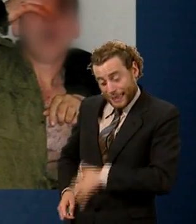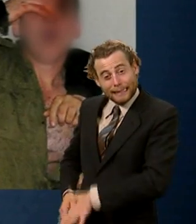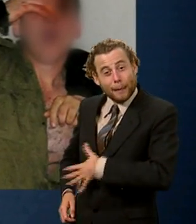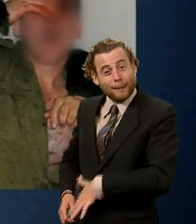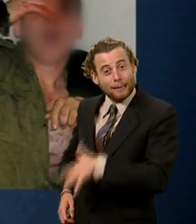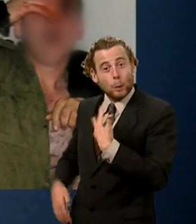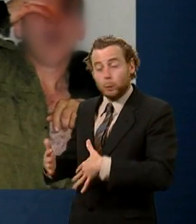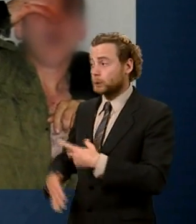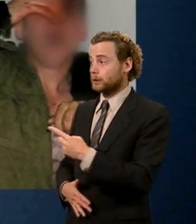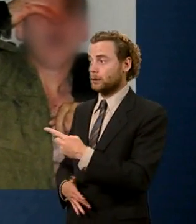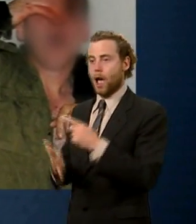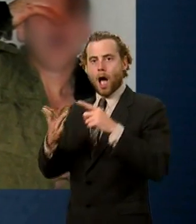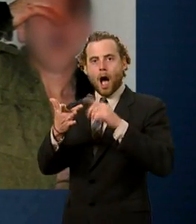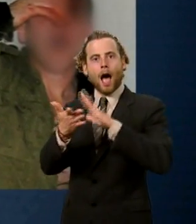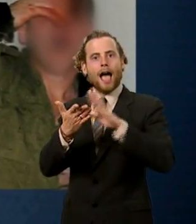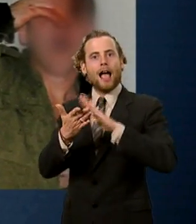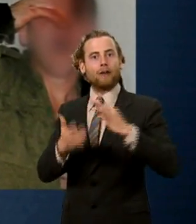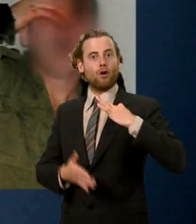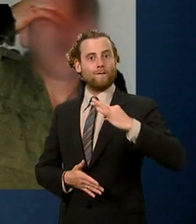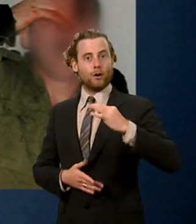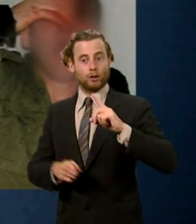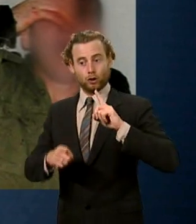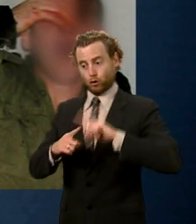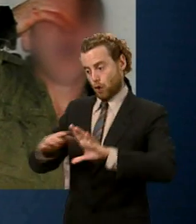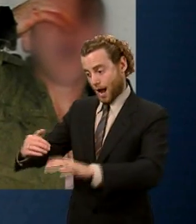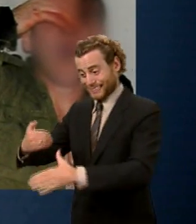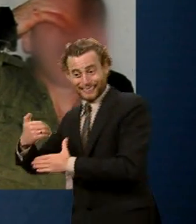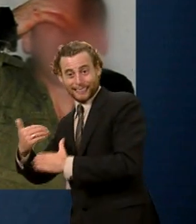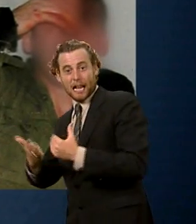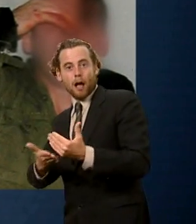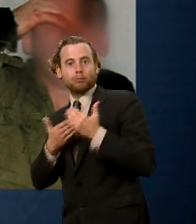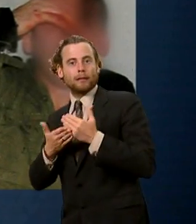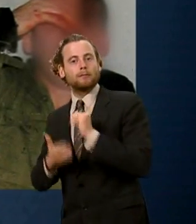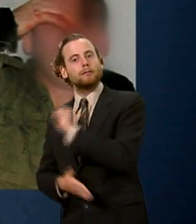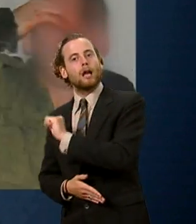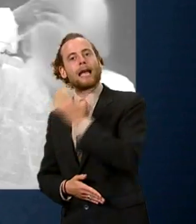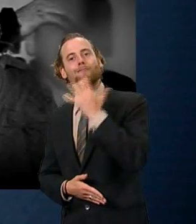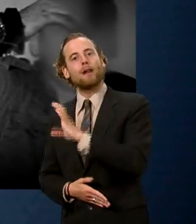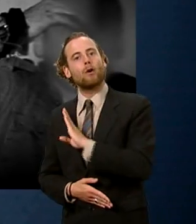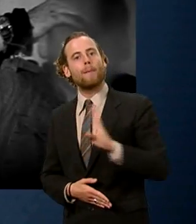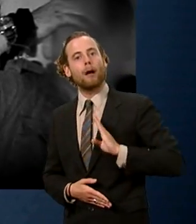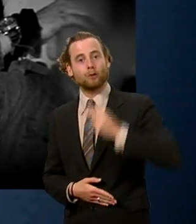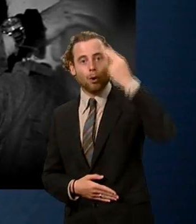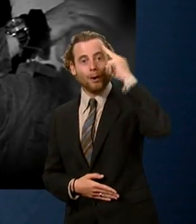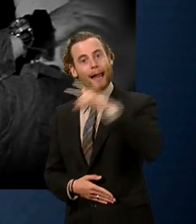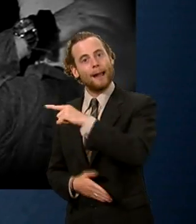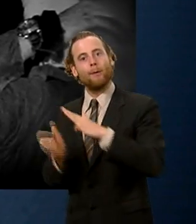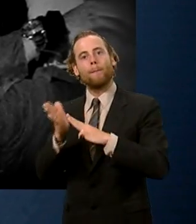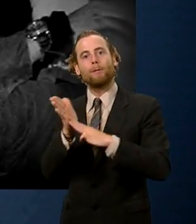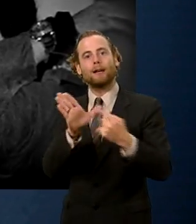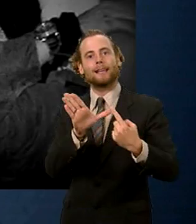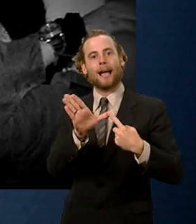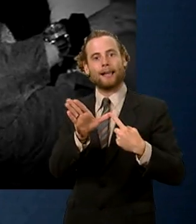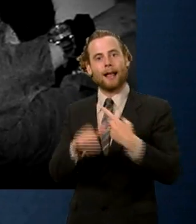An IHH volunteer took charge of the Israeli commandos. His name? Murat Akinen.